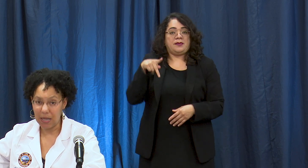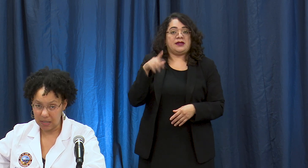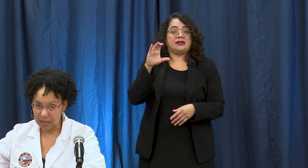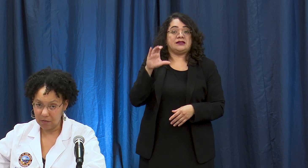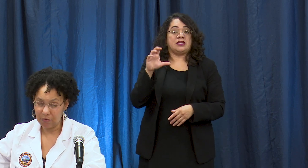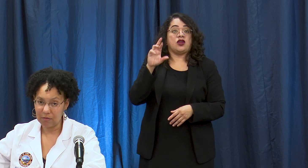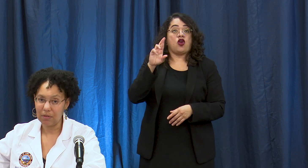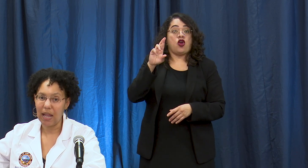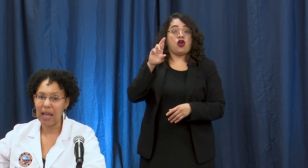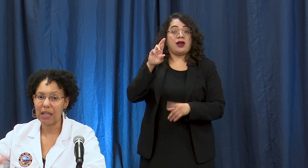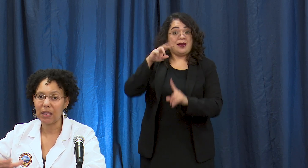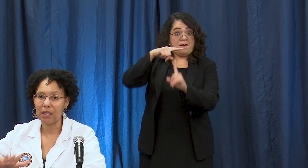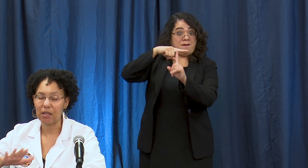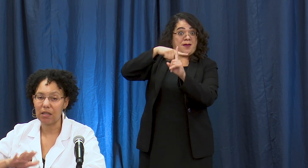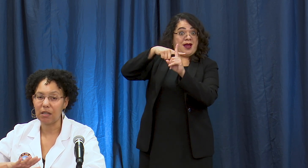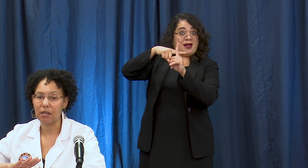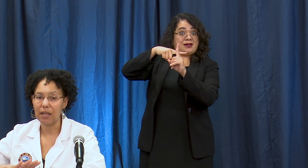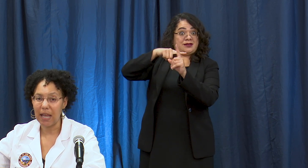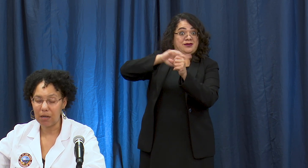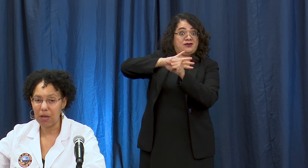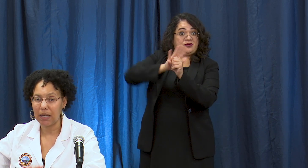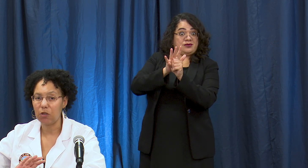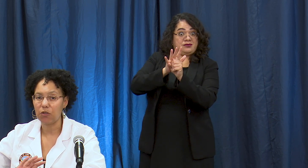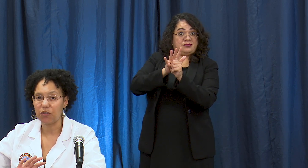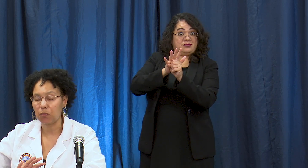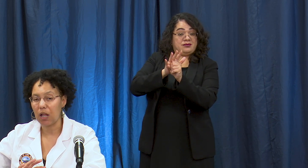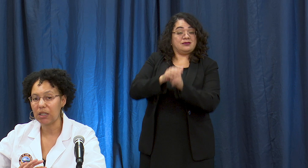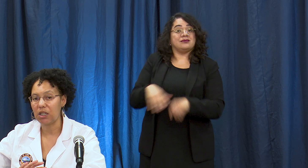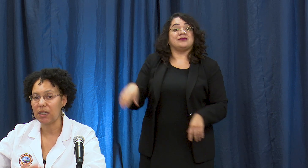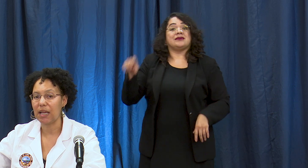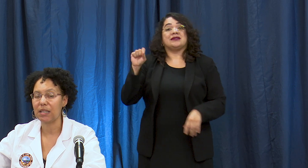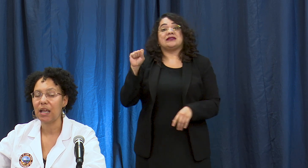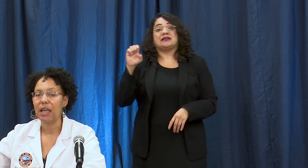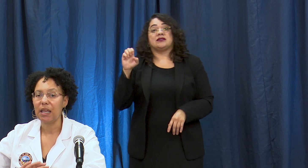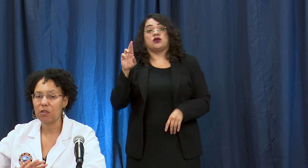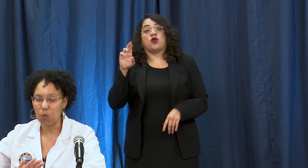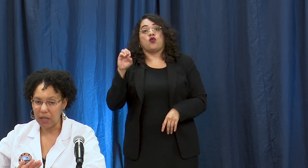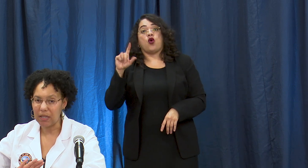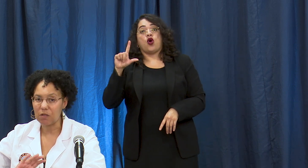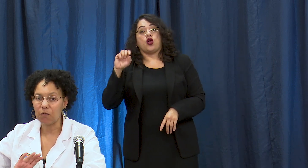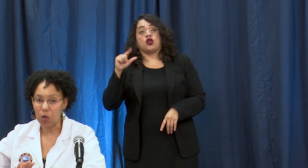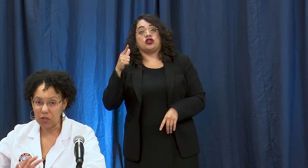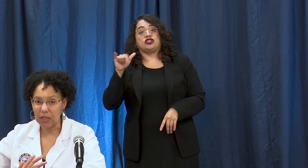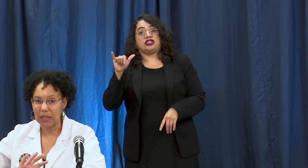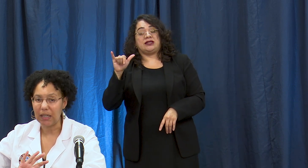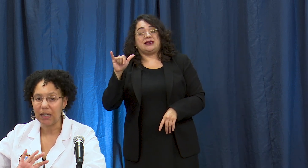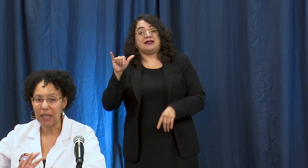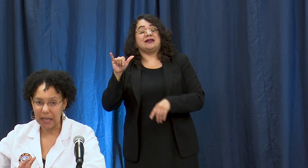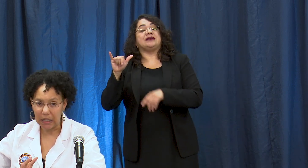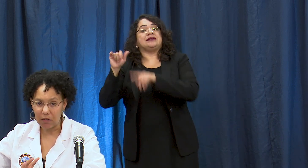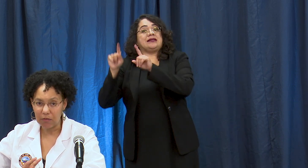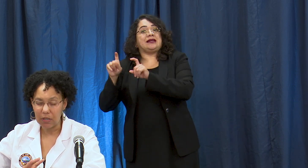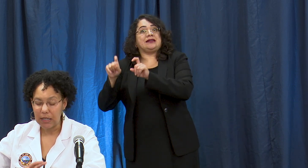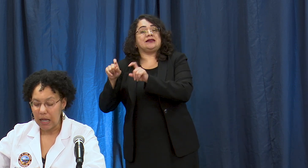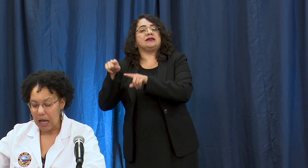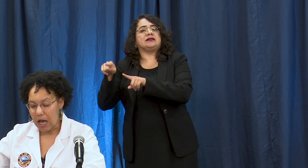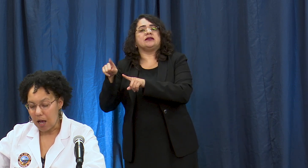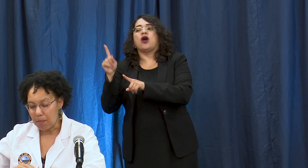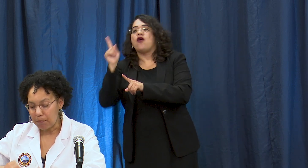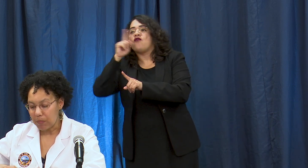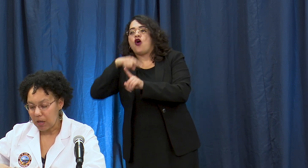is positive, and the antibody or the serology test is what is falsely negative.